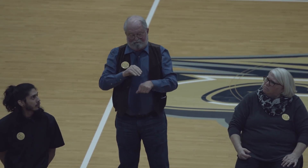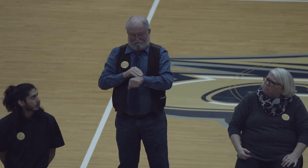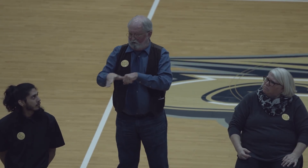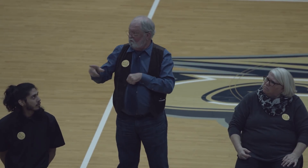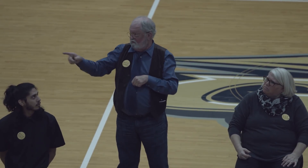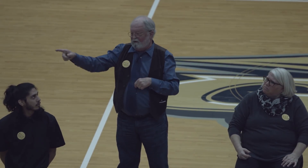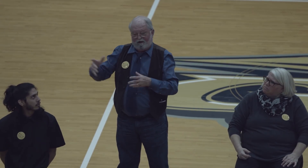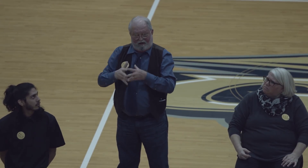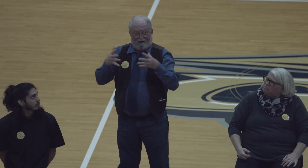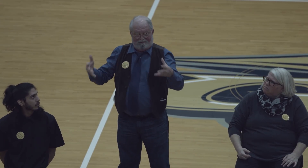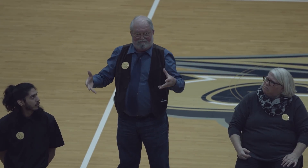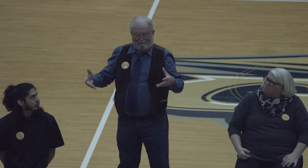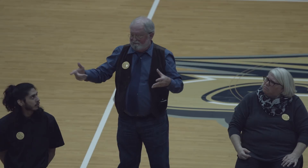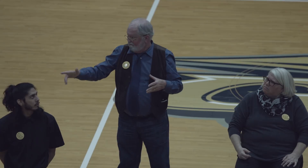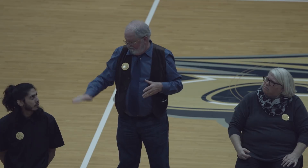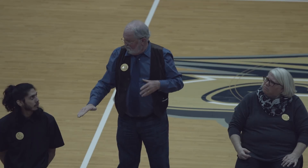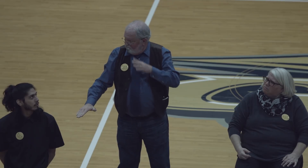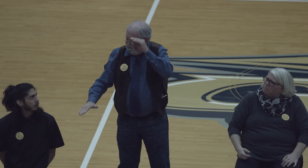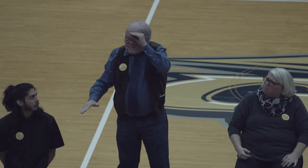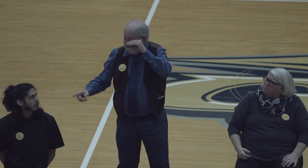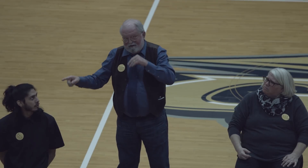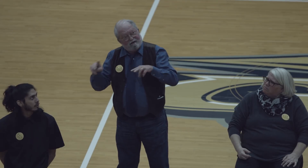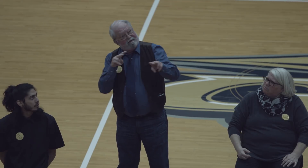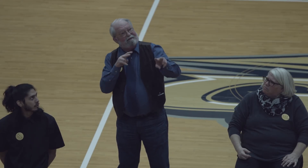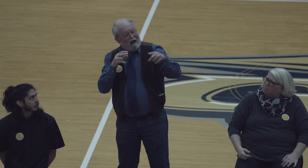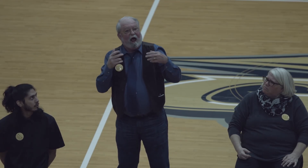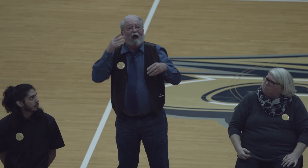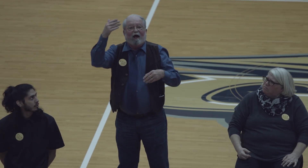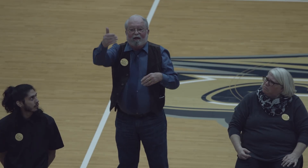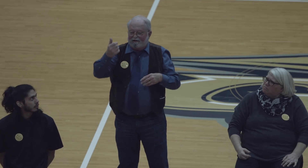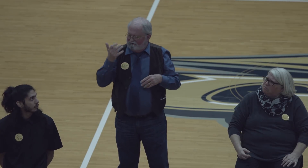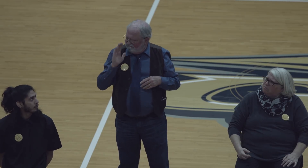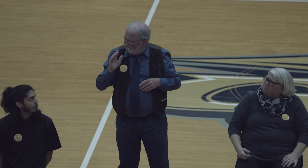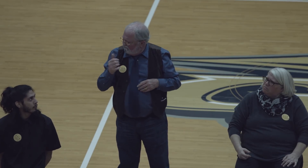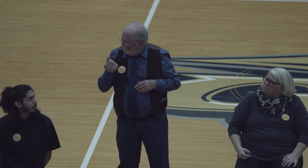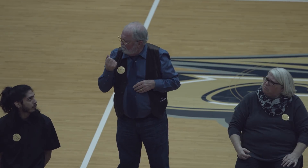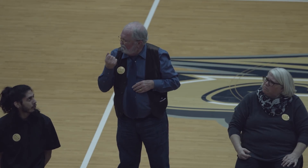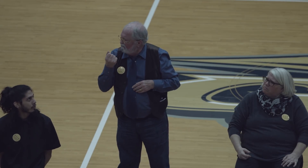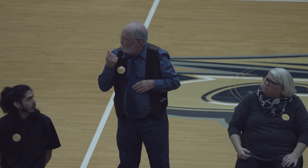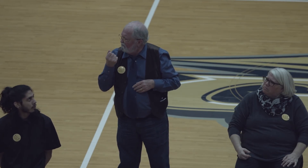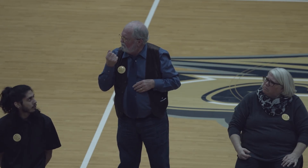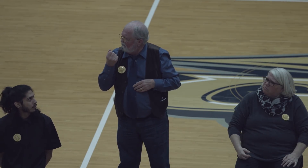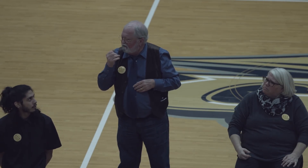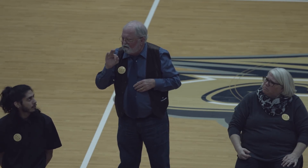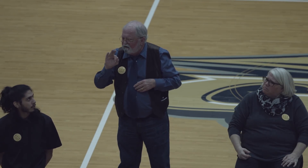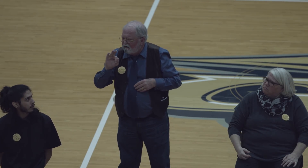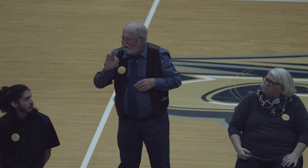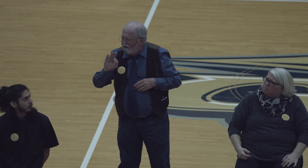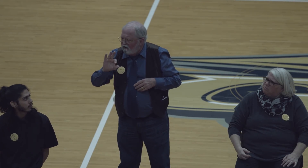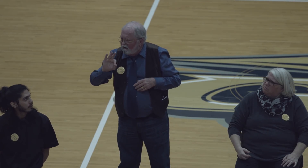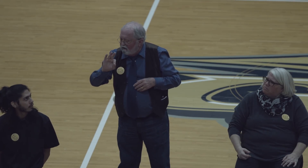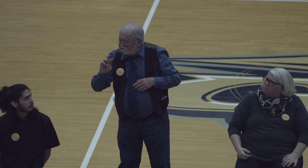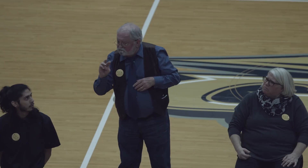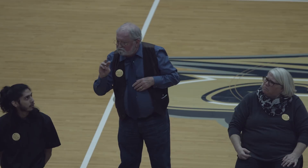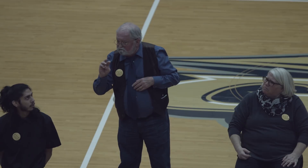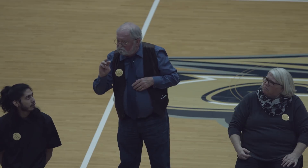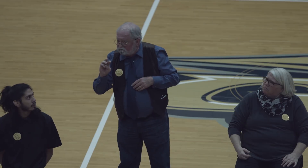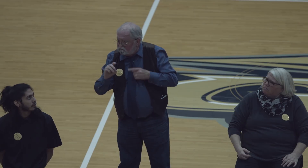And so he certainly learned a lot from the first protest and brought his experience and knowledge to the